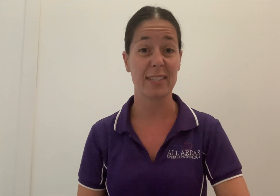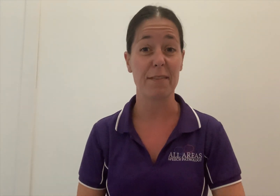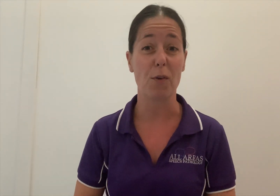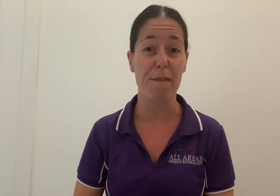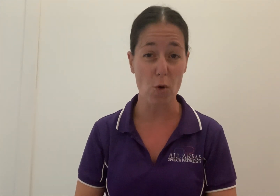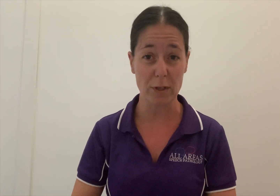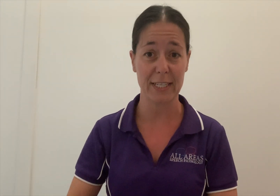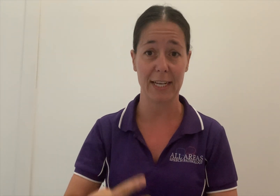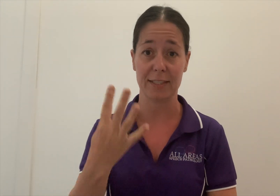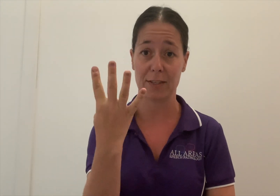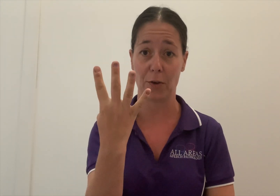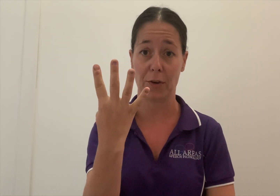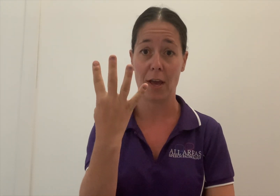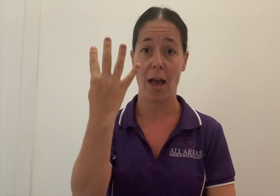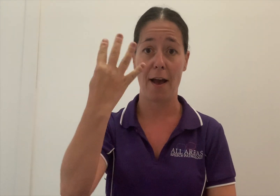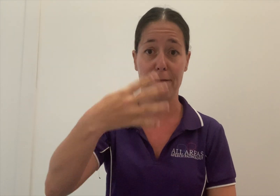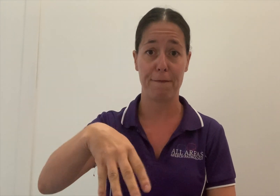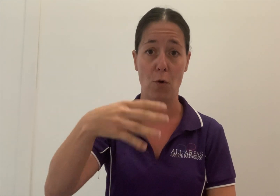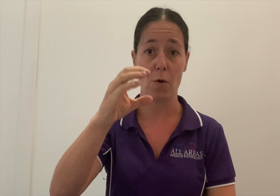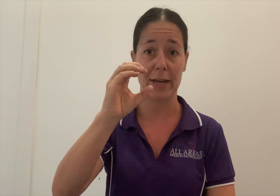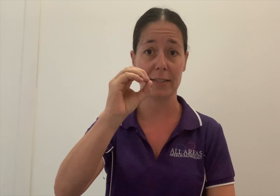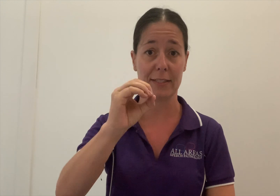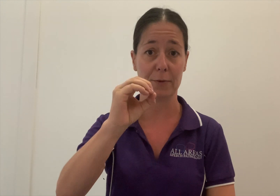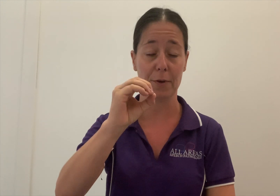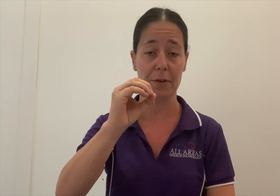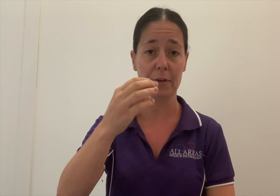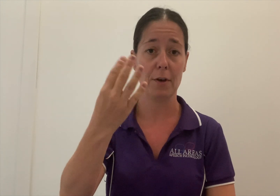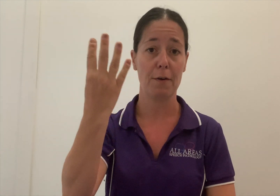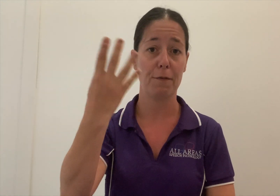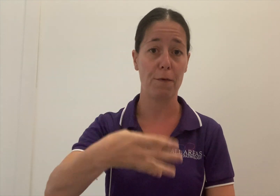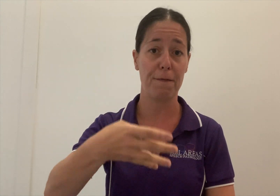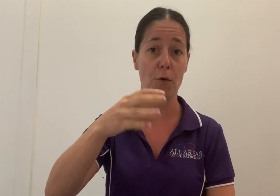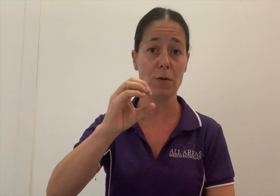sign for 40, so a 4 and a 0 for